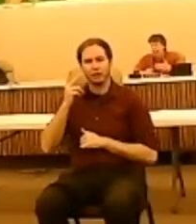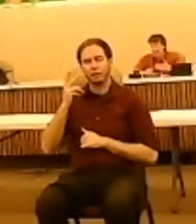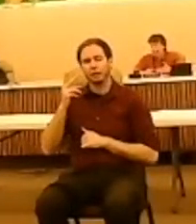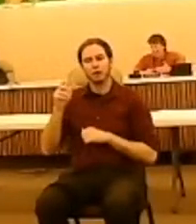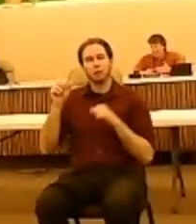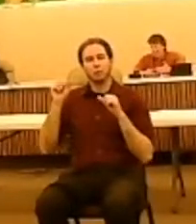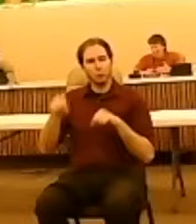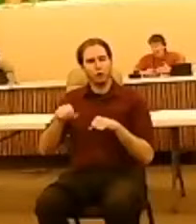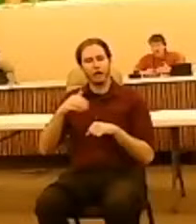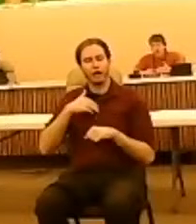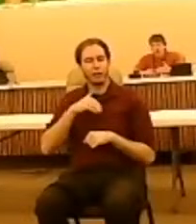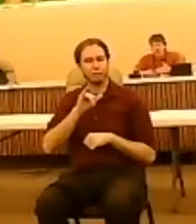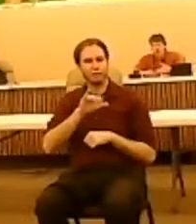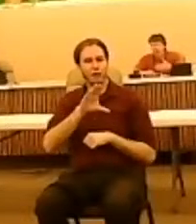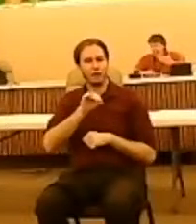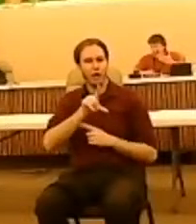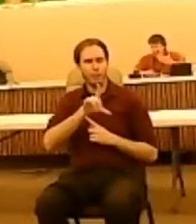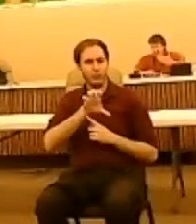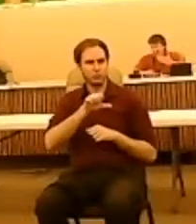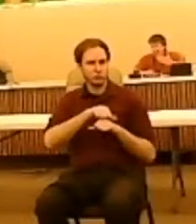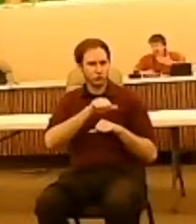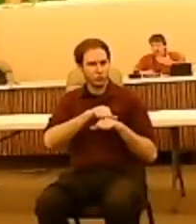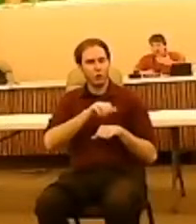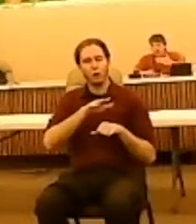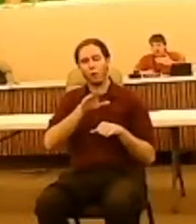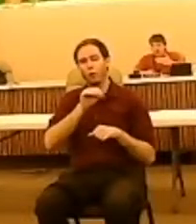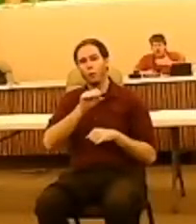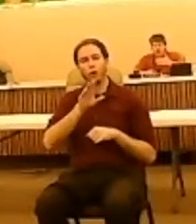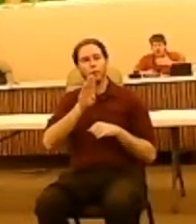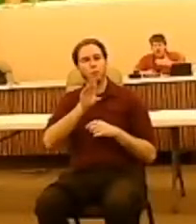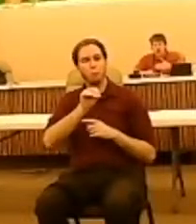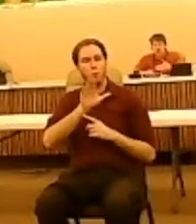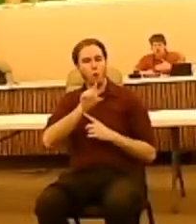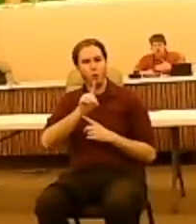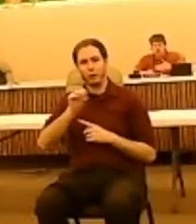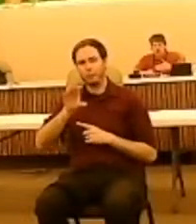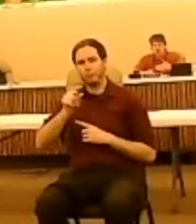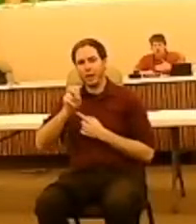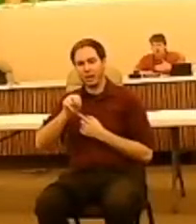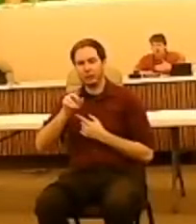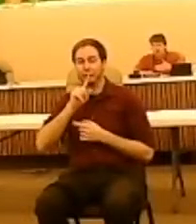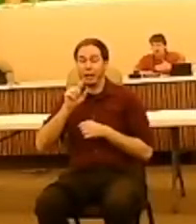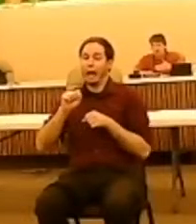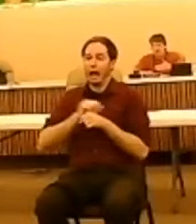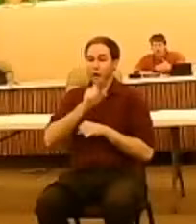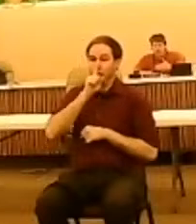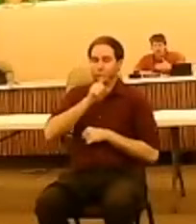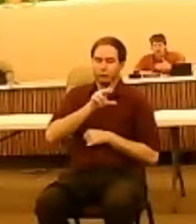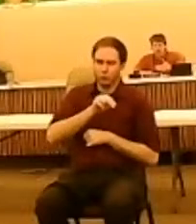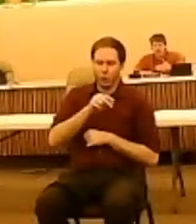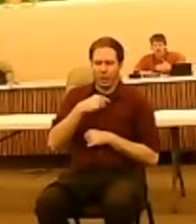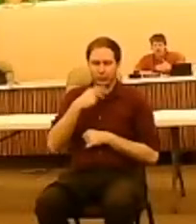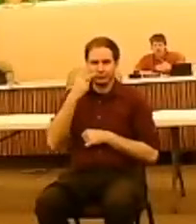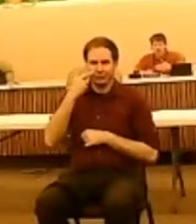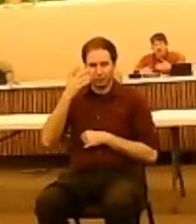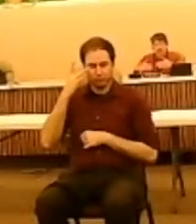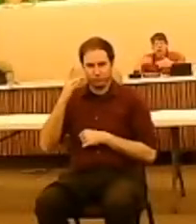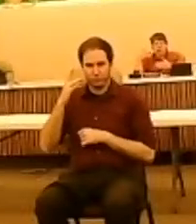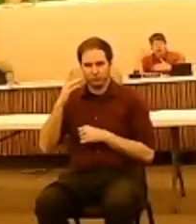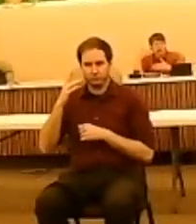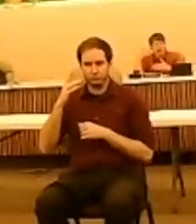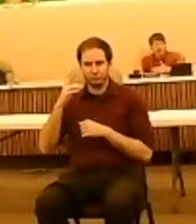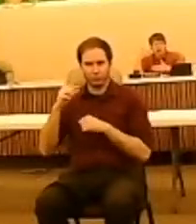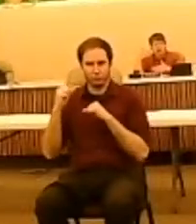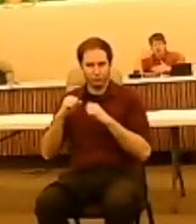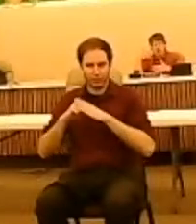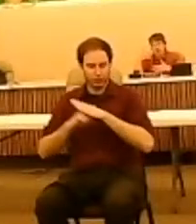do cobblestone and board and batten. And now they may not be actual cobblestones. In fact, I can guarantee you they wouldn't be,